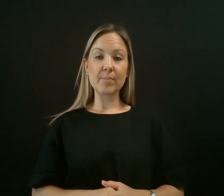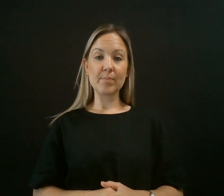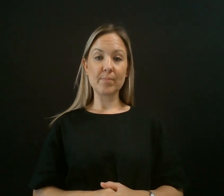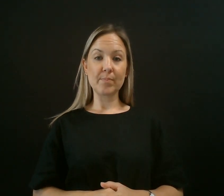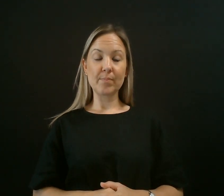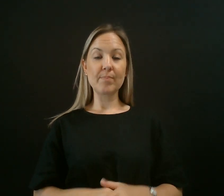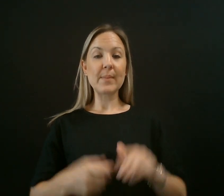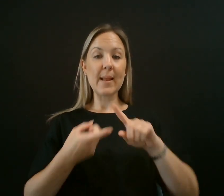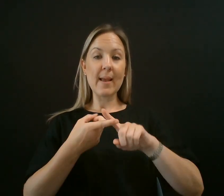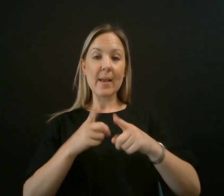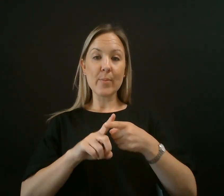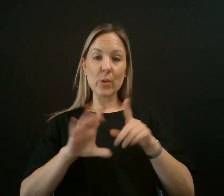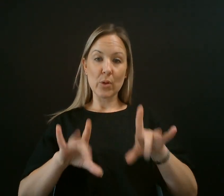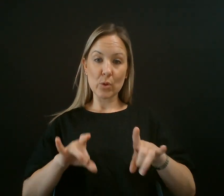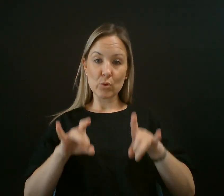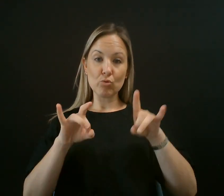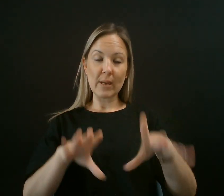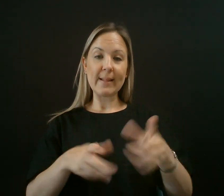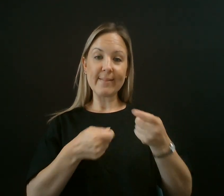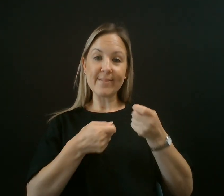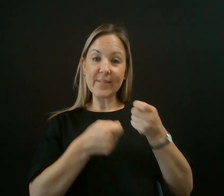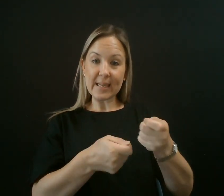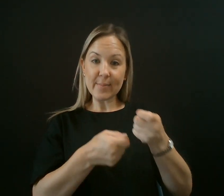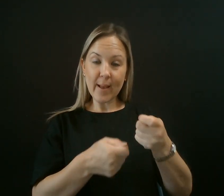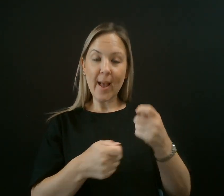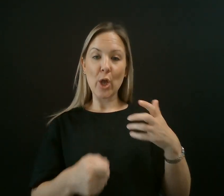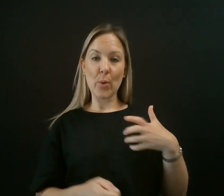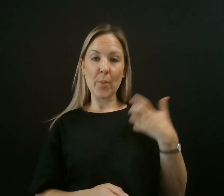and Able Australia Feedback and Complaints policy.